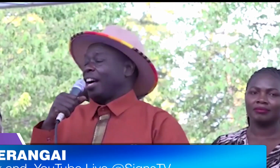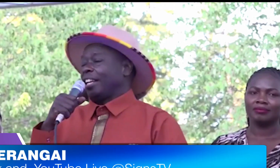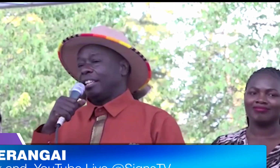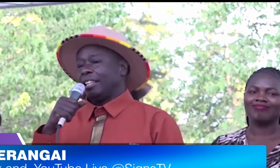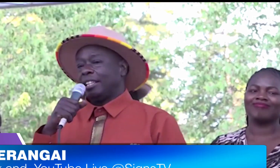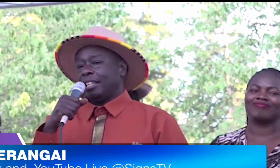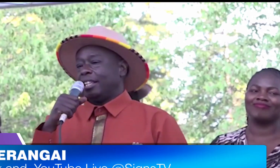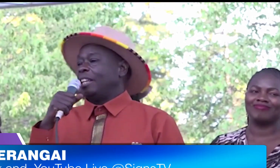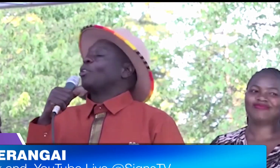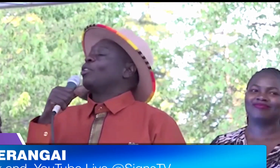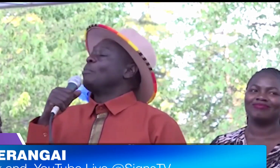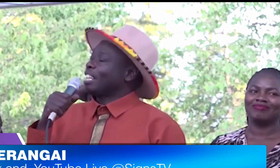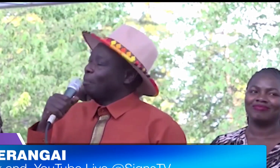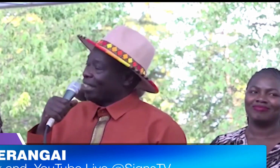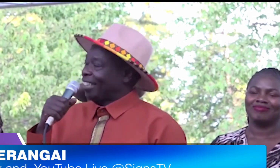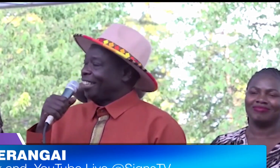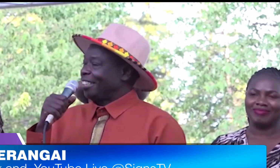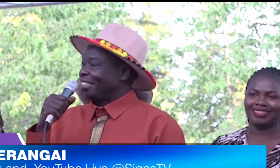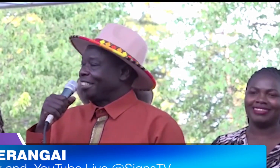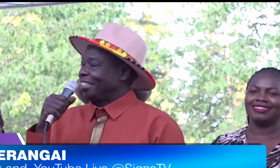rwathathari nimukomereria mateke